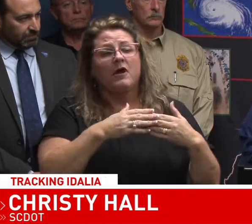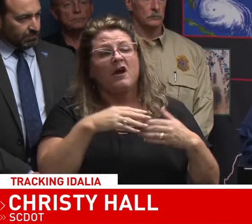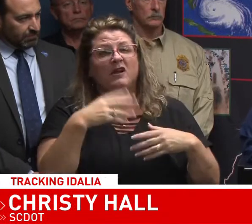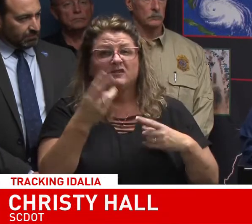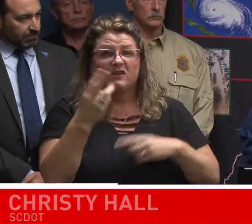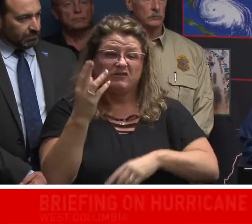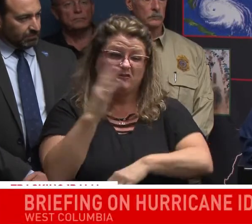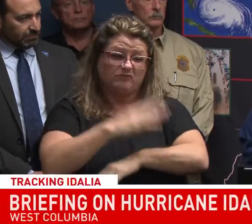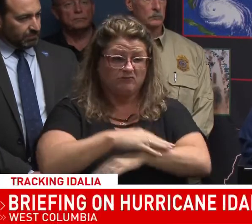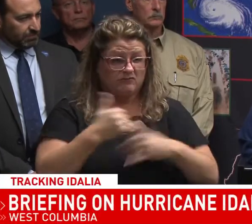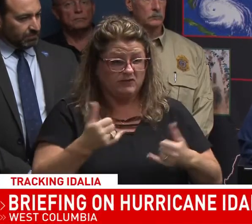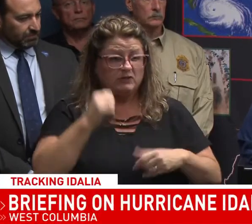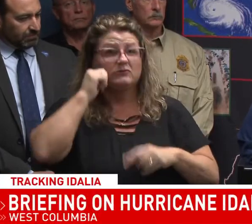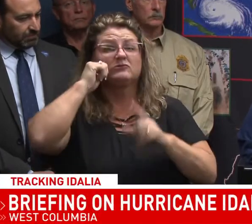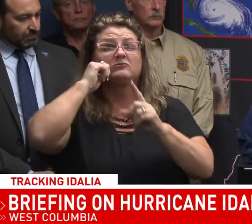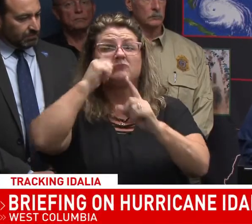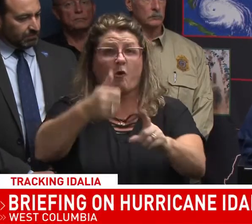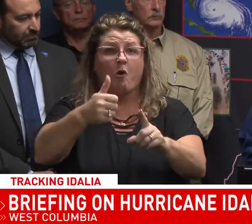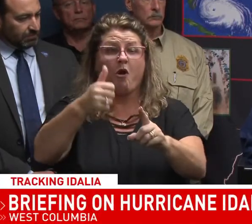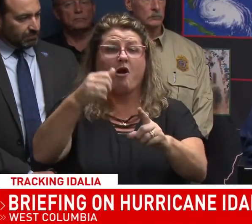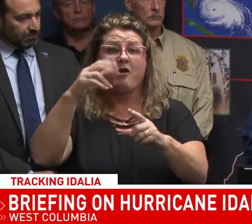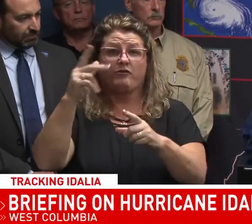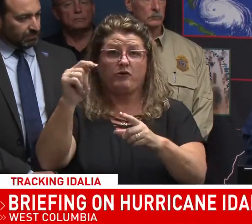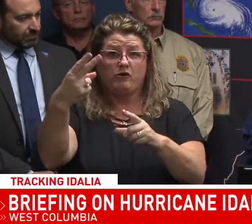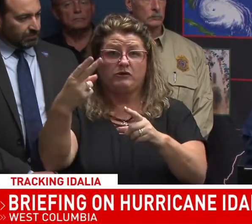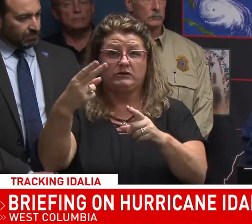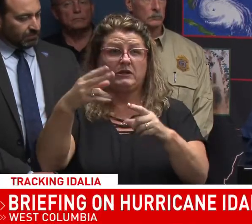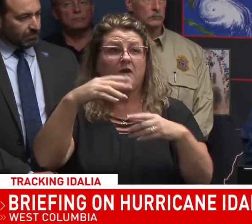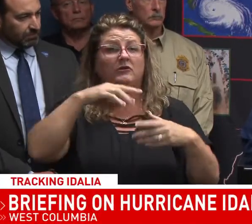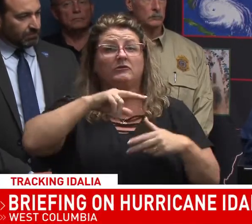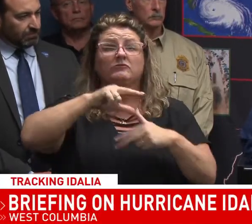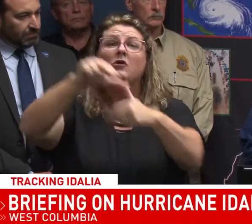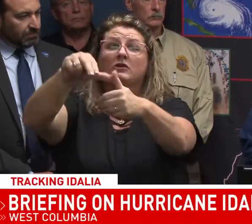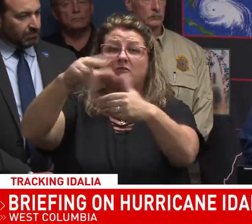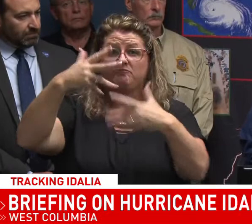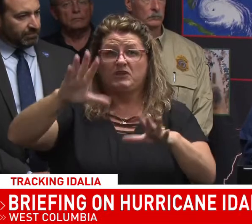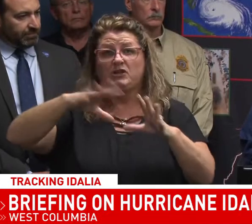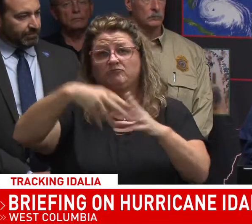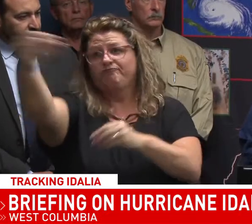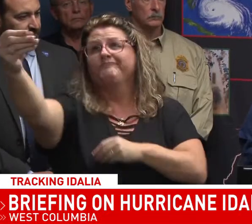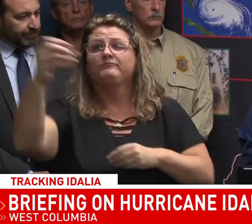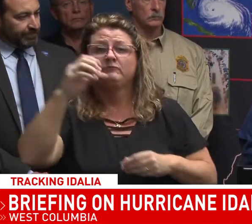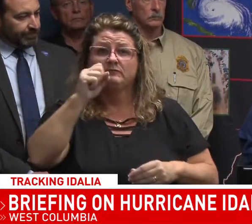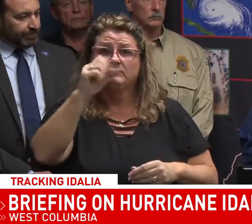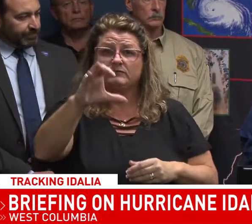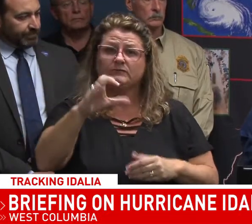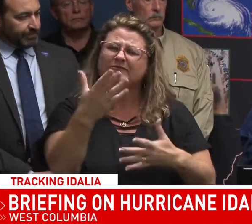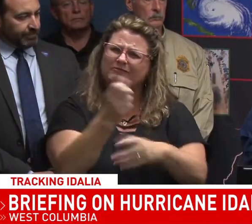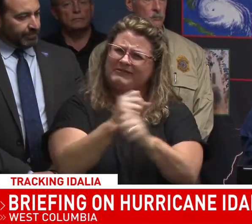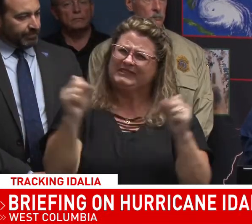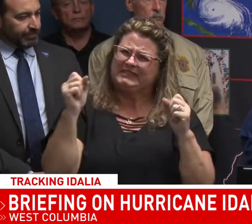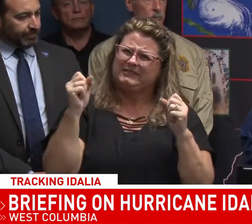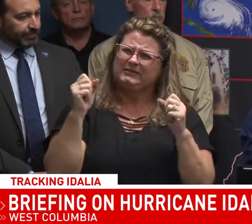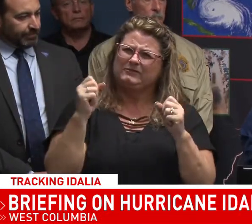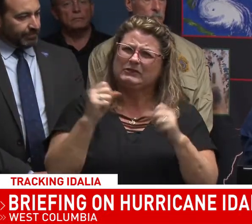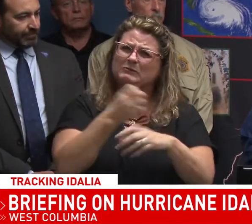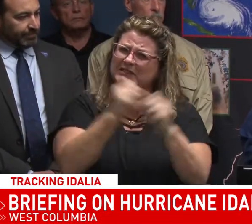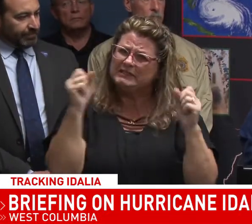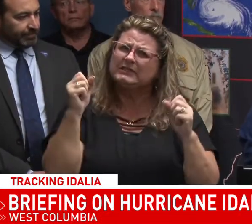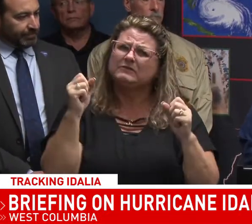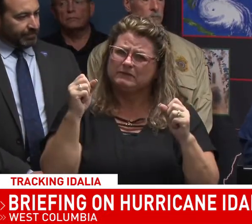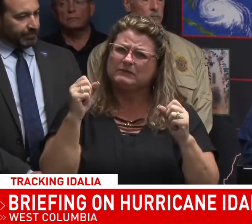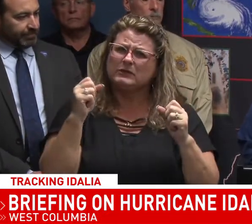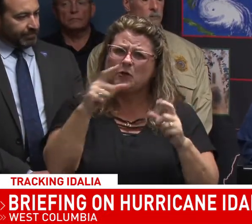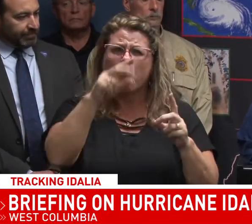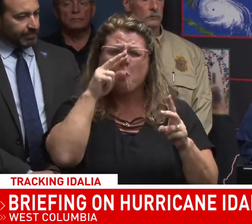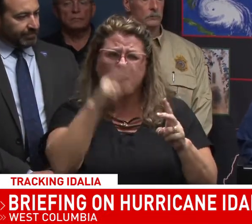storm has exited the state, just be on the lookout. Be safe as you travel throughout the state, and watch out for